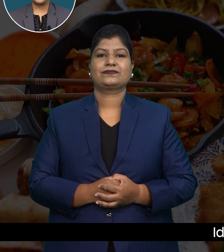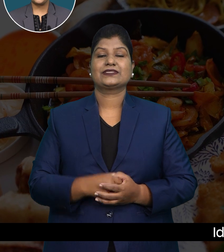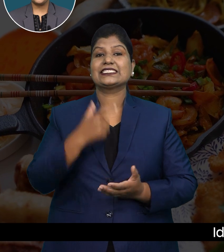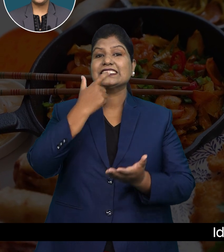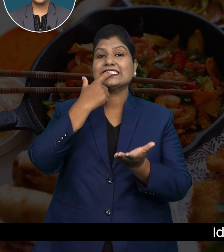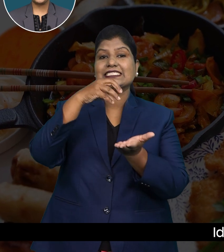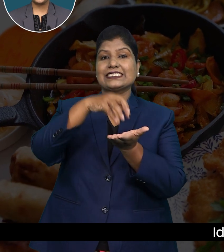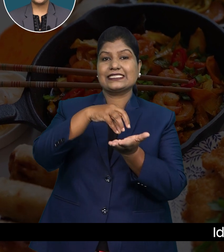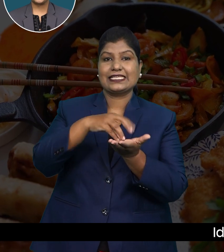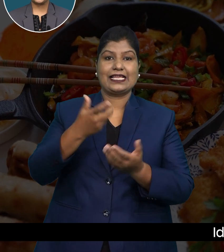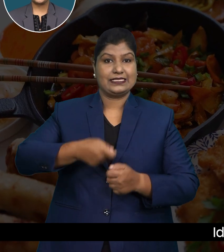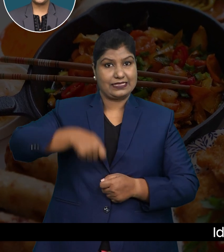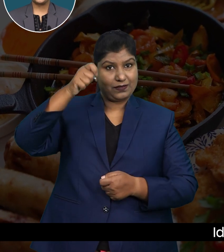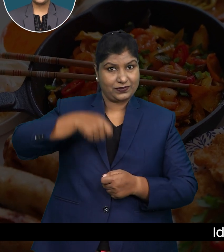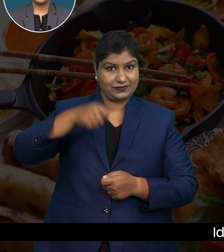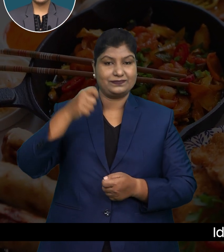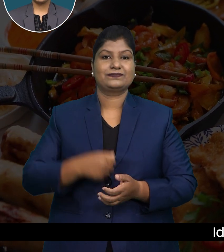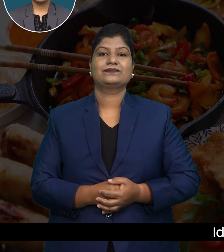idli sambar,